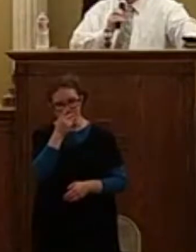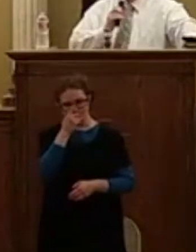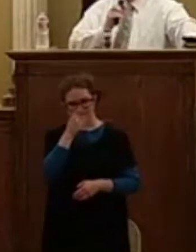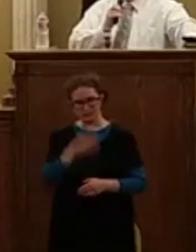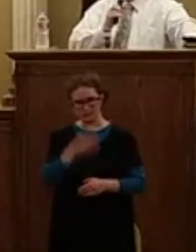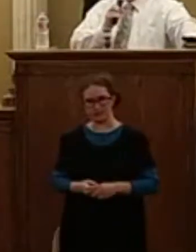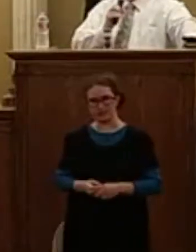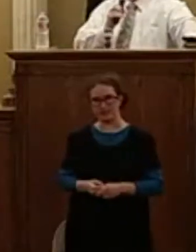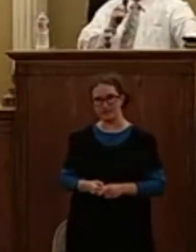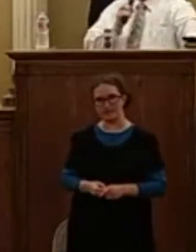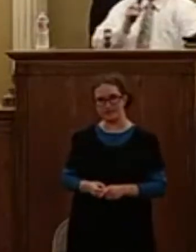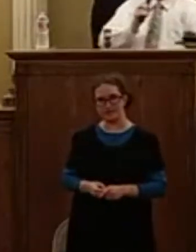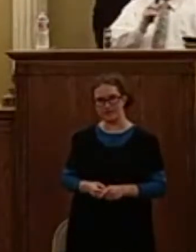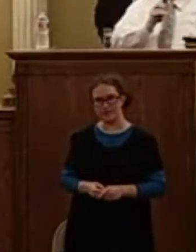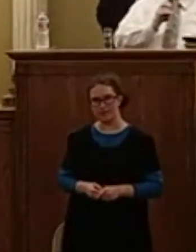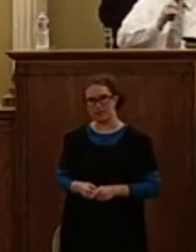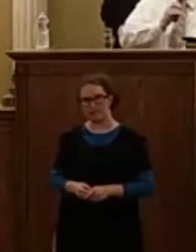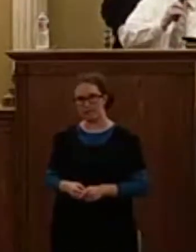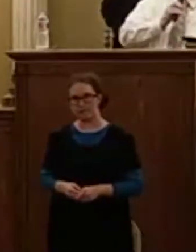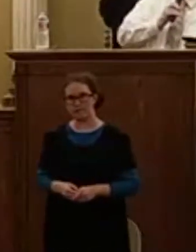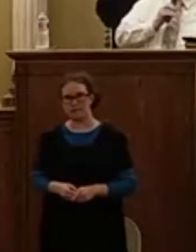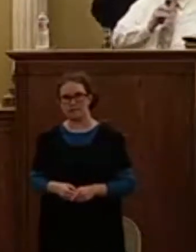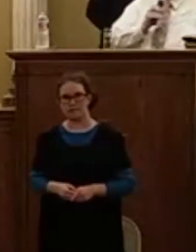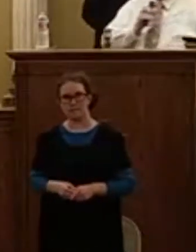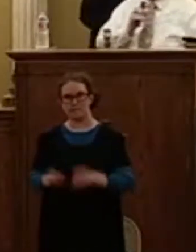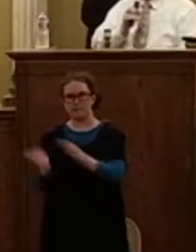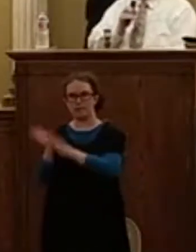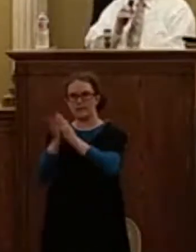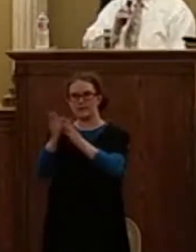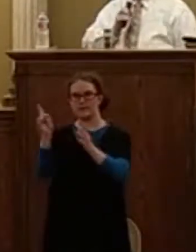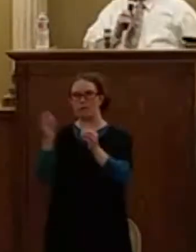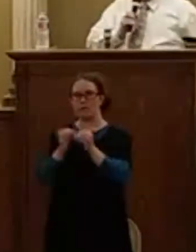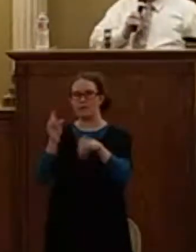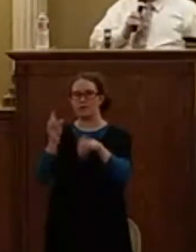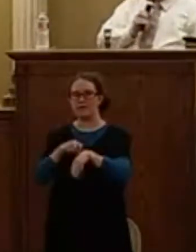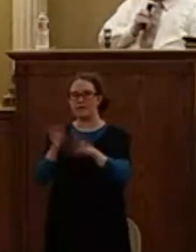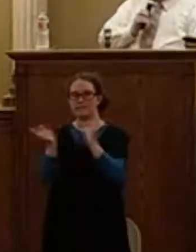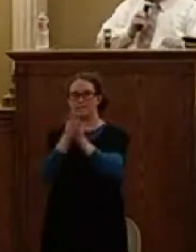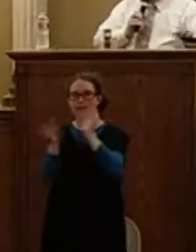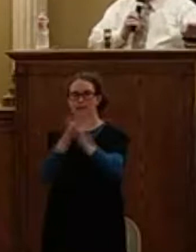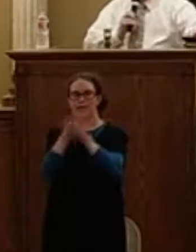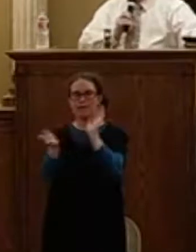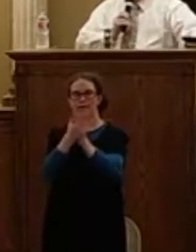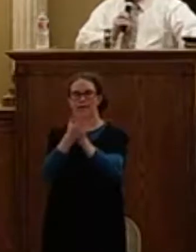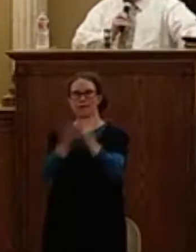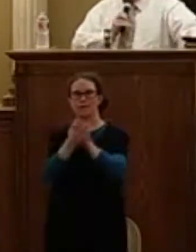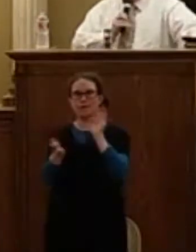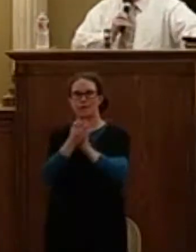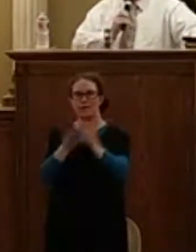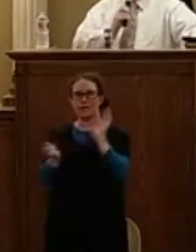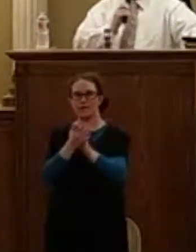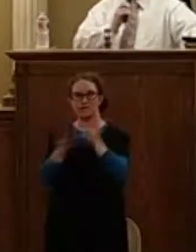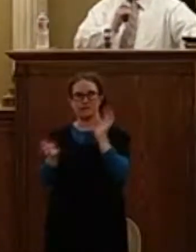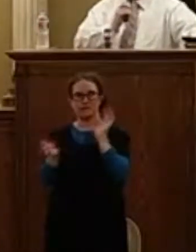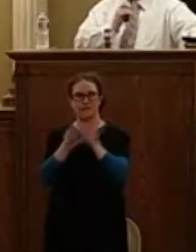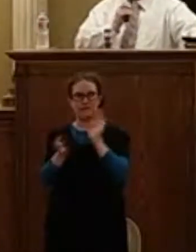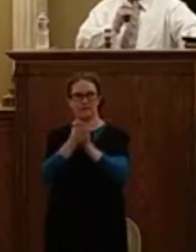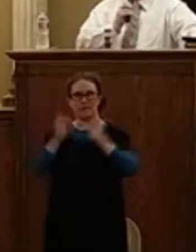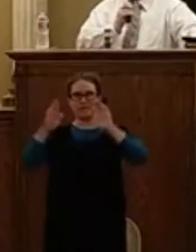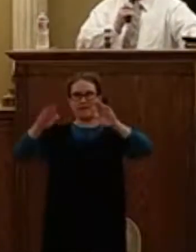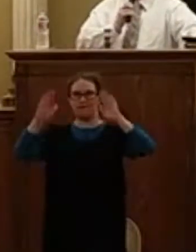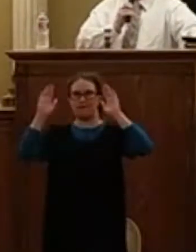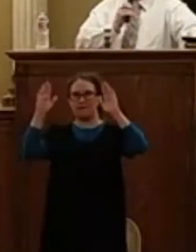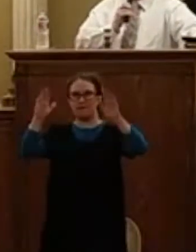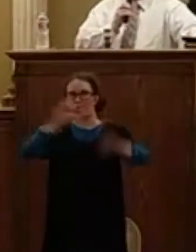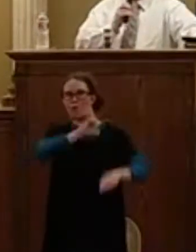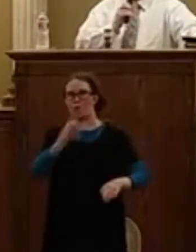the praise. In Jesus' name, amen. Why don't you praise him one more time? Hallelujah. Hallelujah. Let's magnify